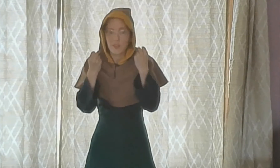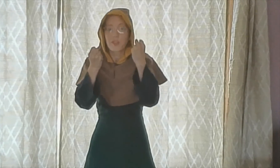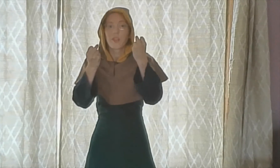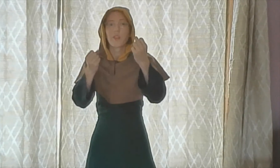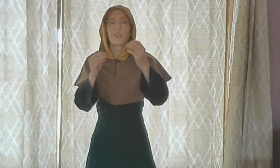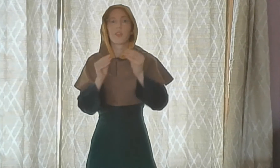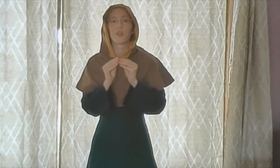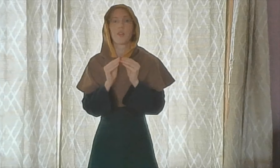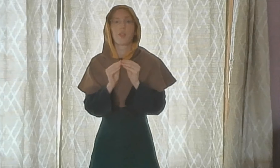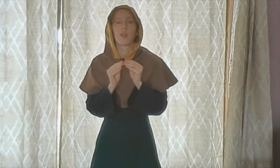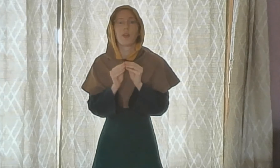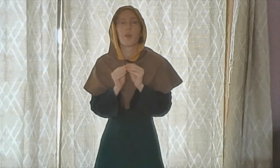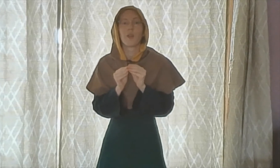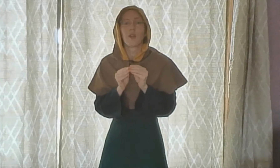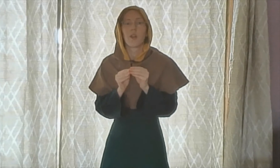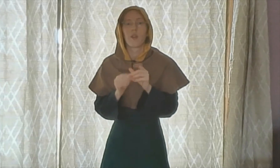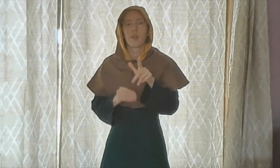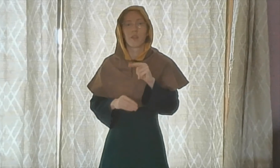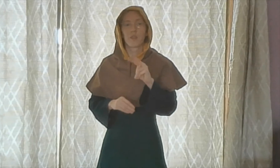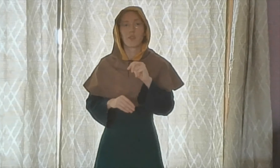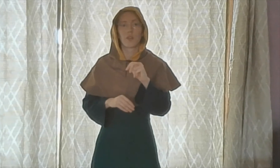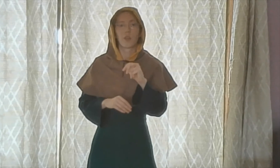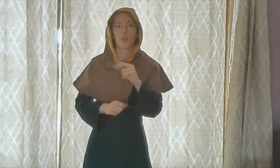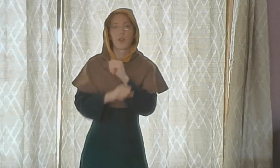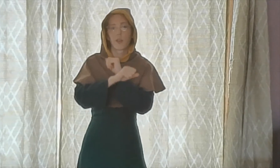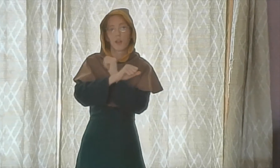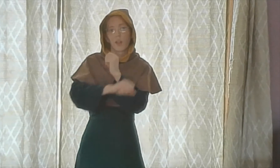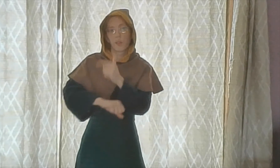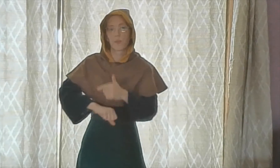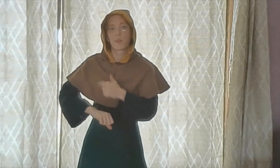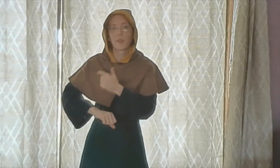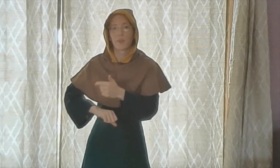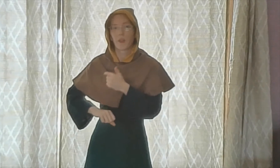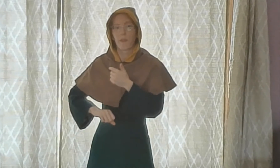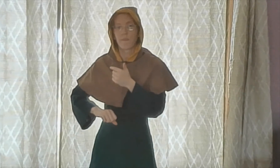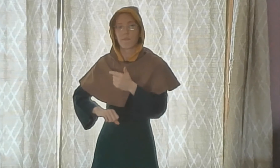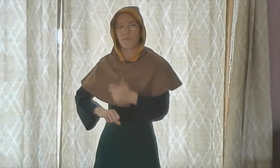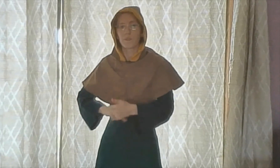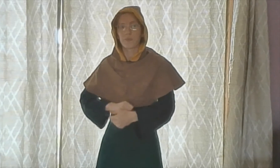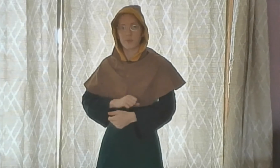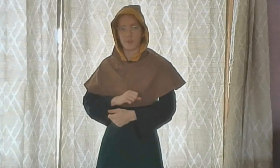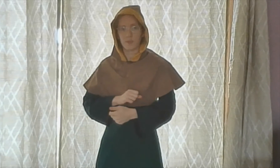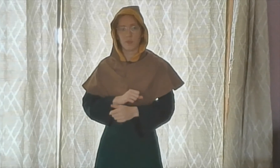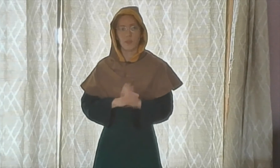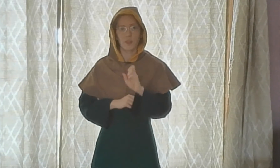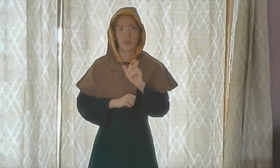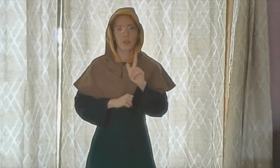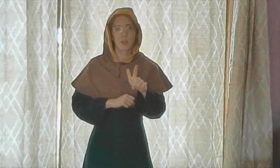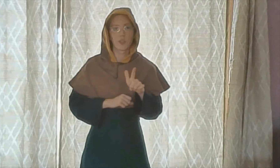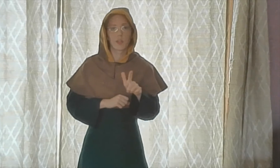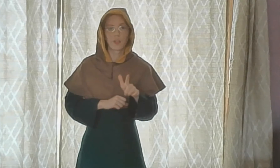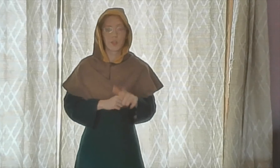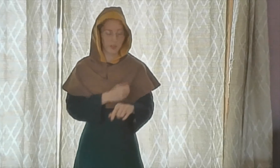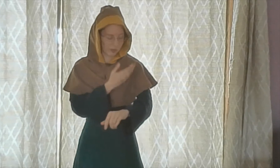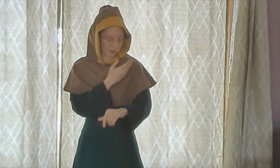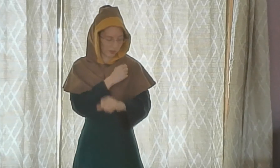I would know alone. While my arms are bound in linen, my legs are